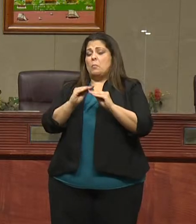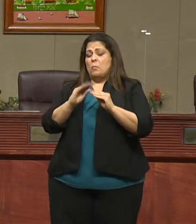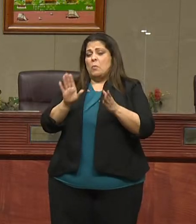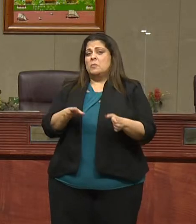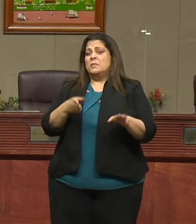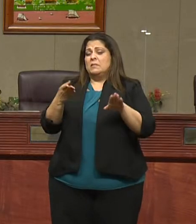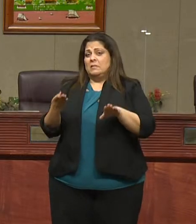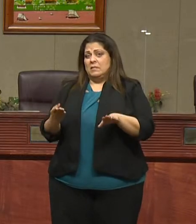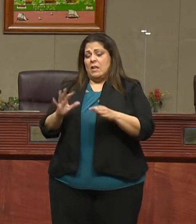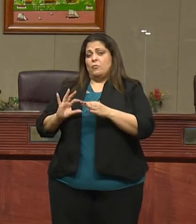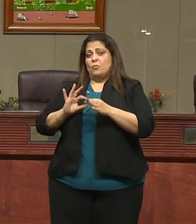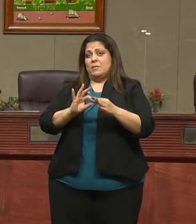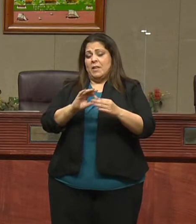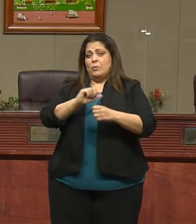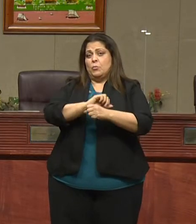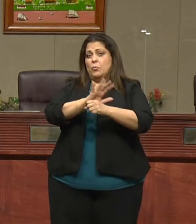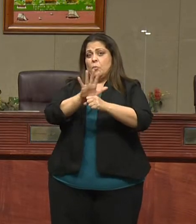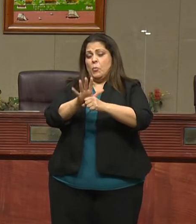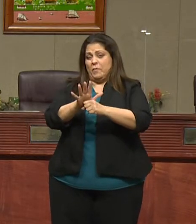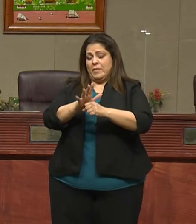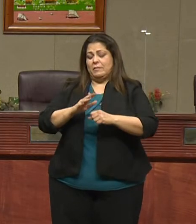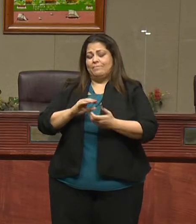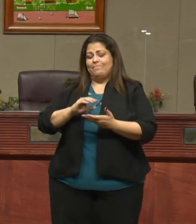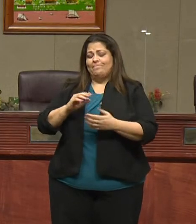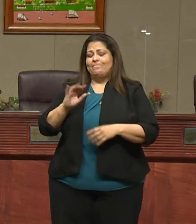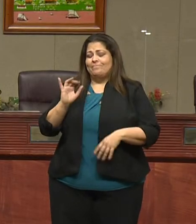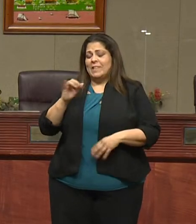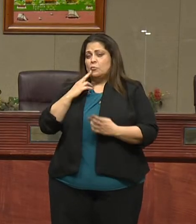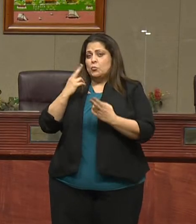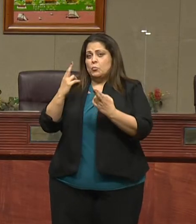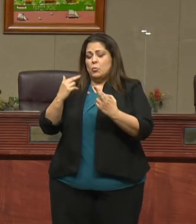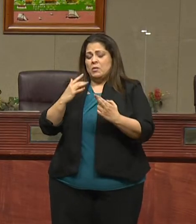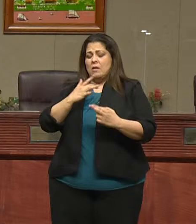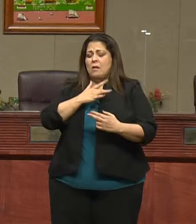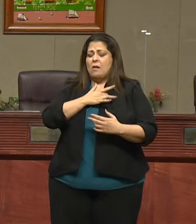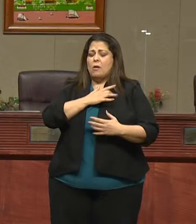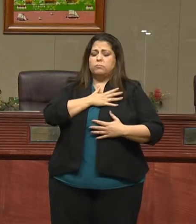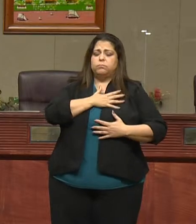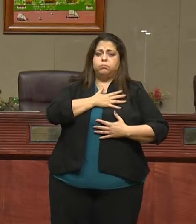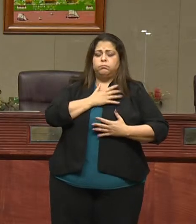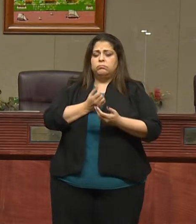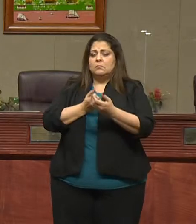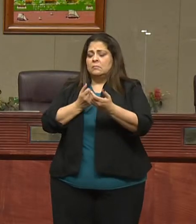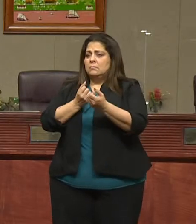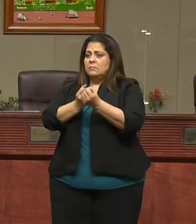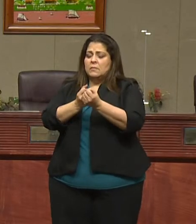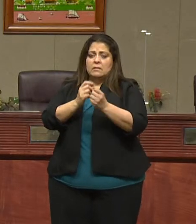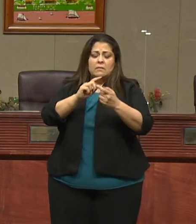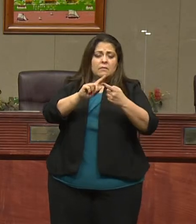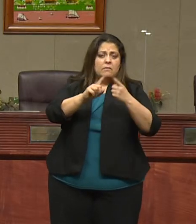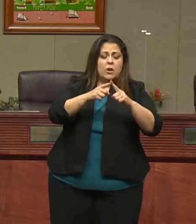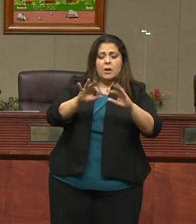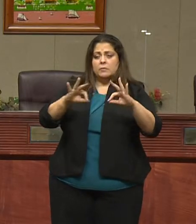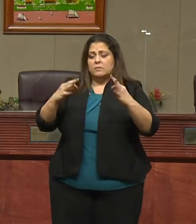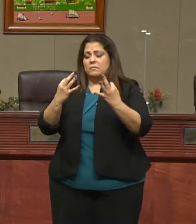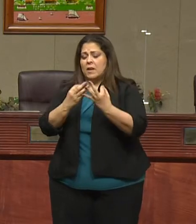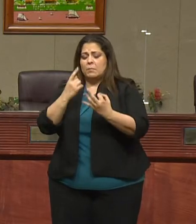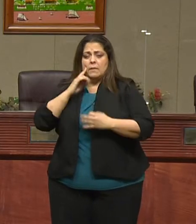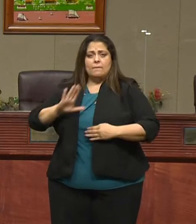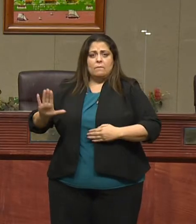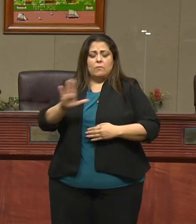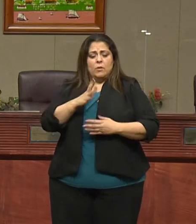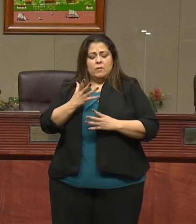related deaths reported to us, and we offer our heartfelt sympathies to the families and friends for their loss.